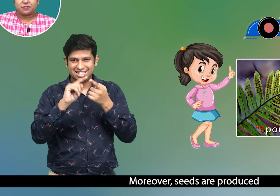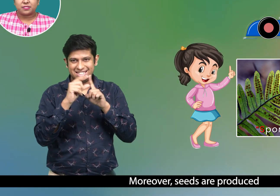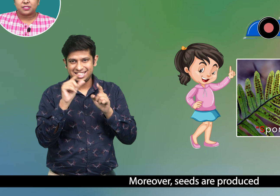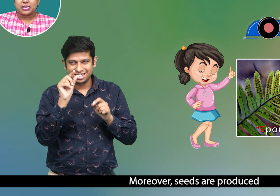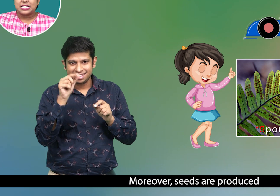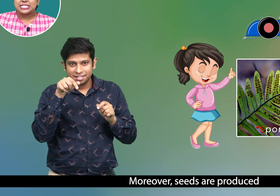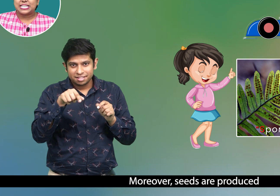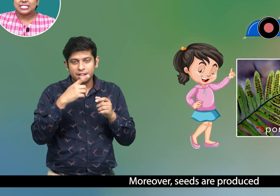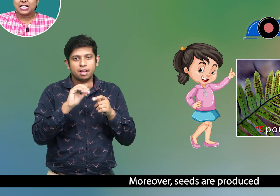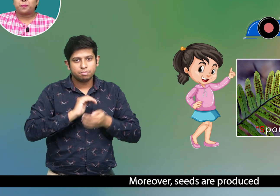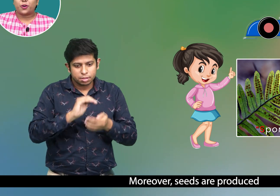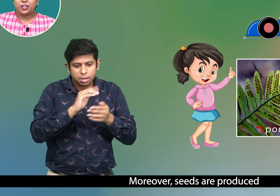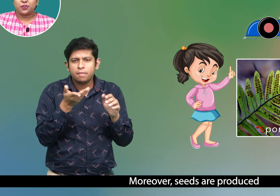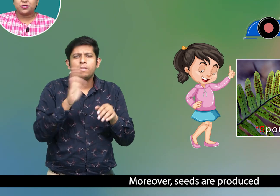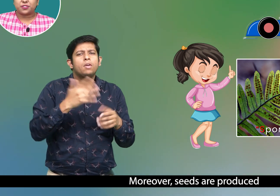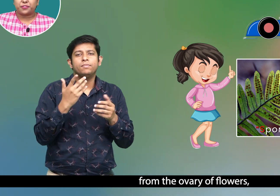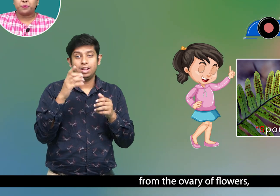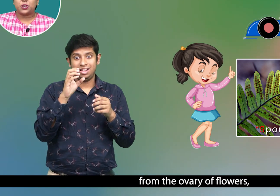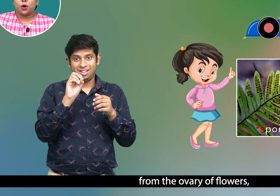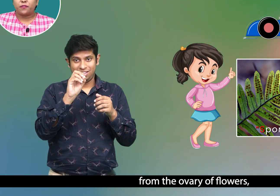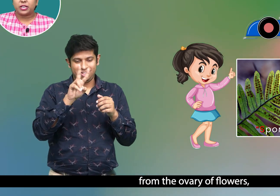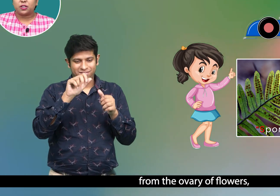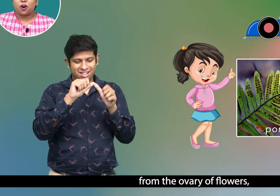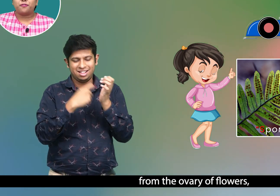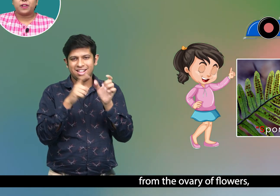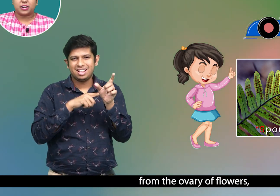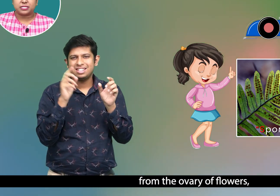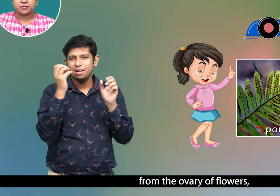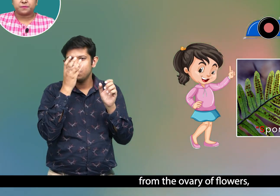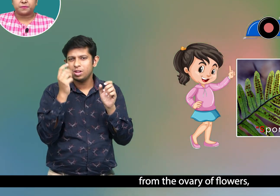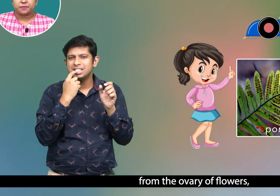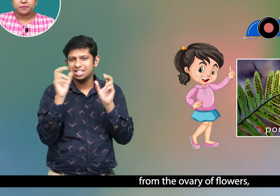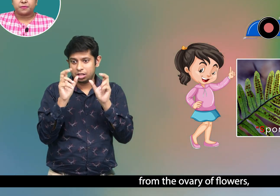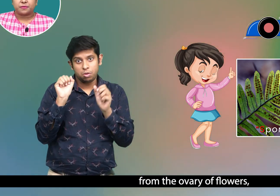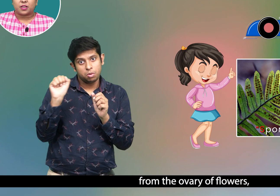Moreover, seeds are produced from the ovary of flowers,